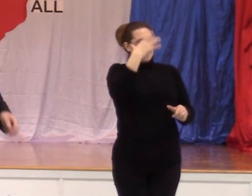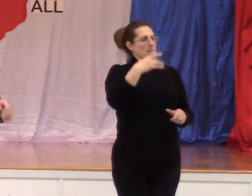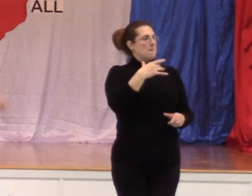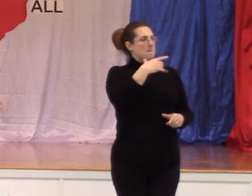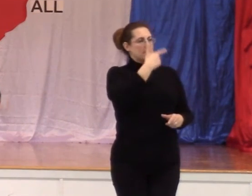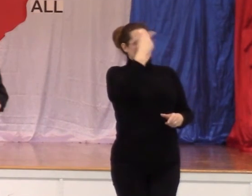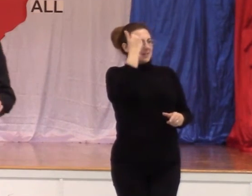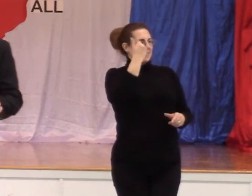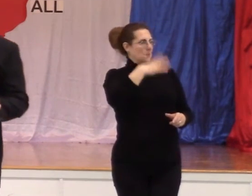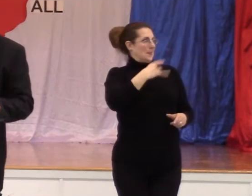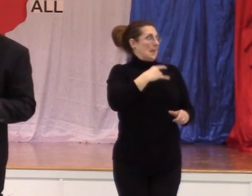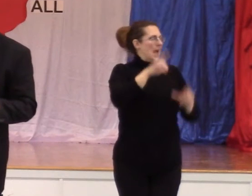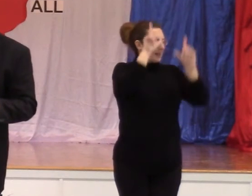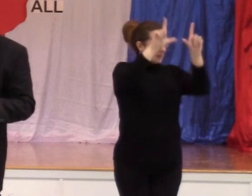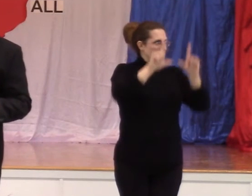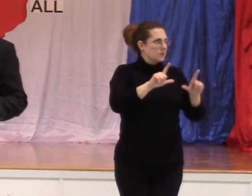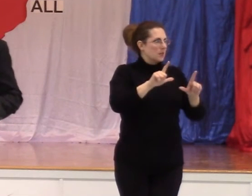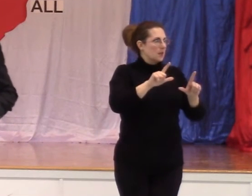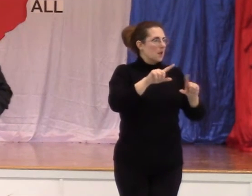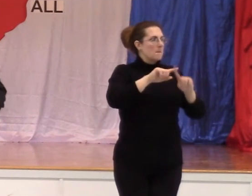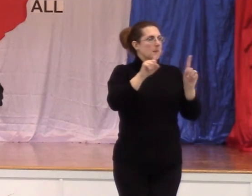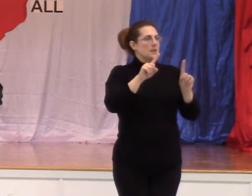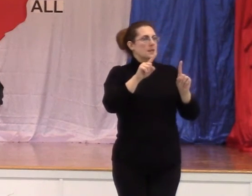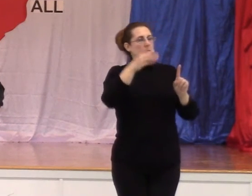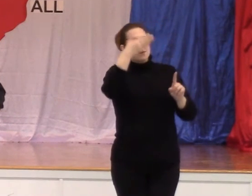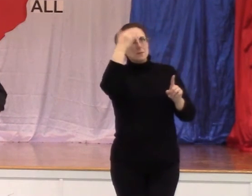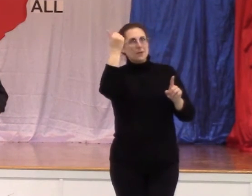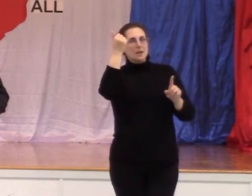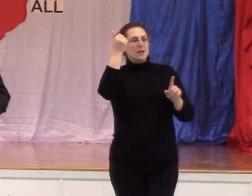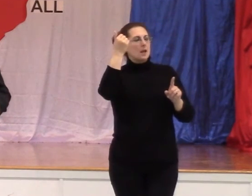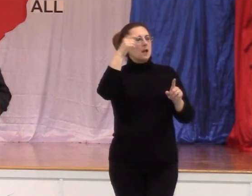We only remove that which does not serve the gospel.